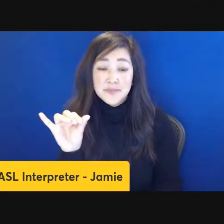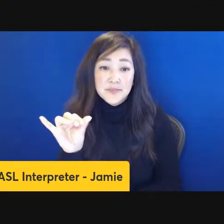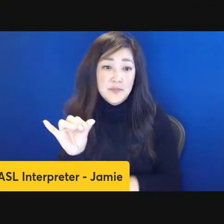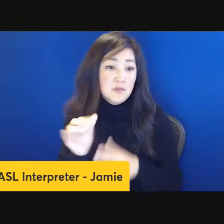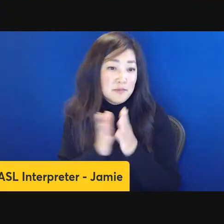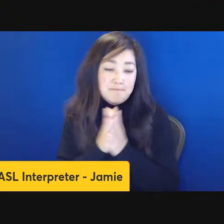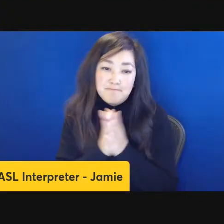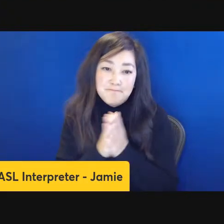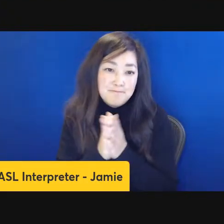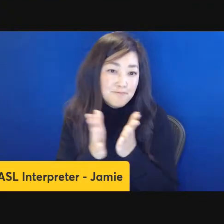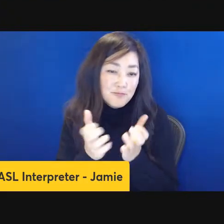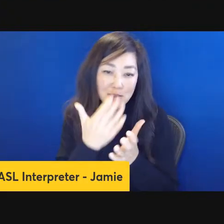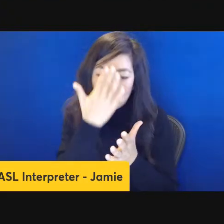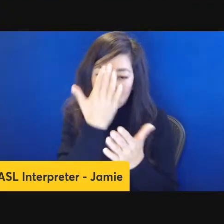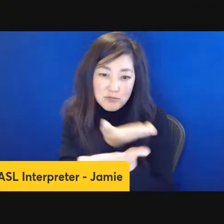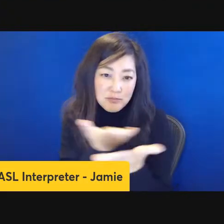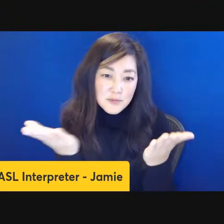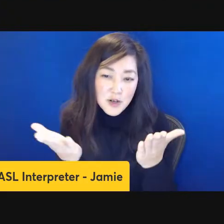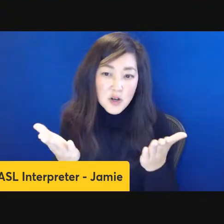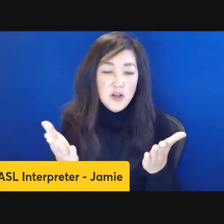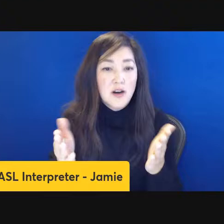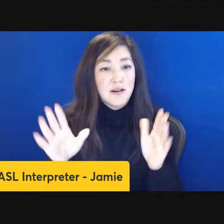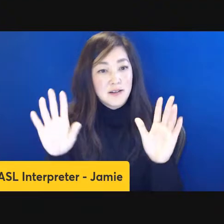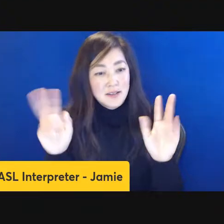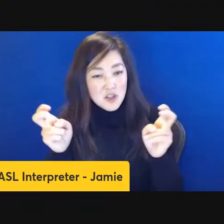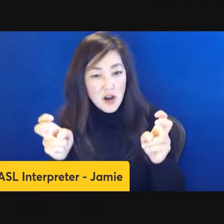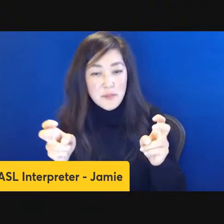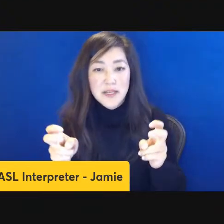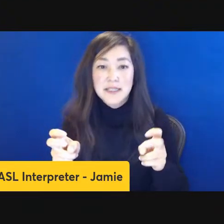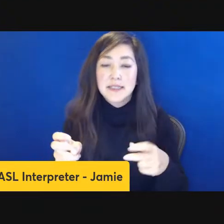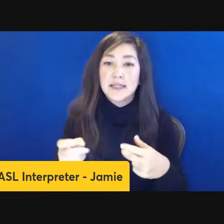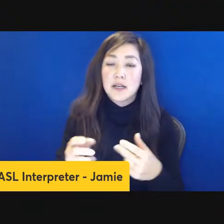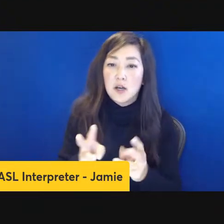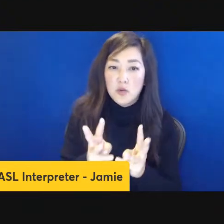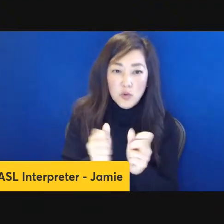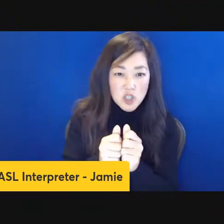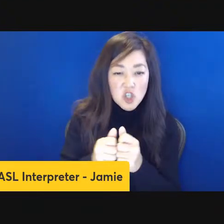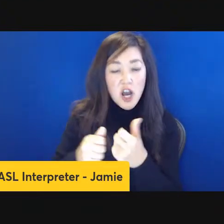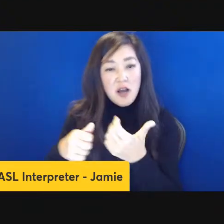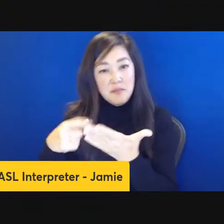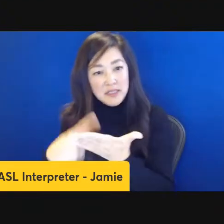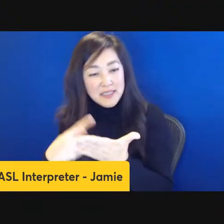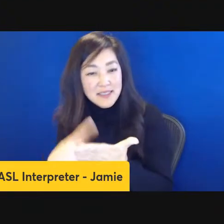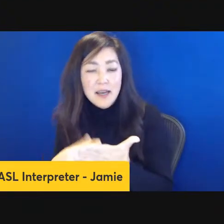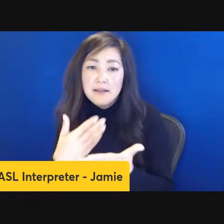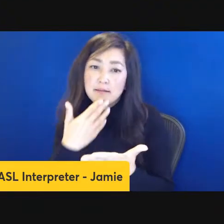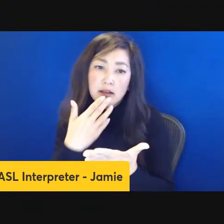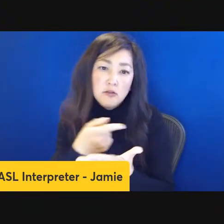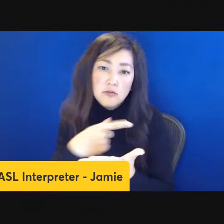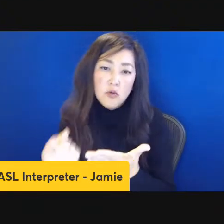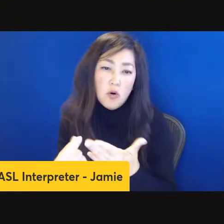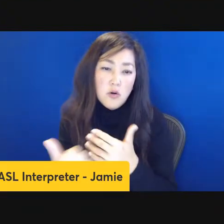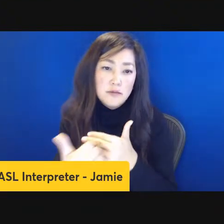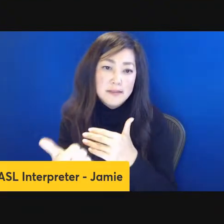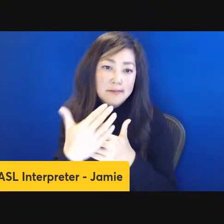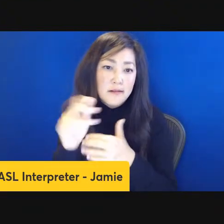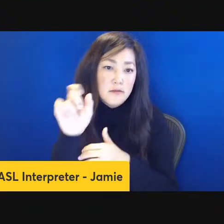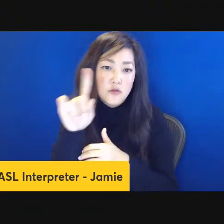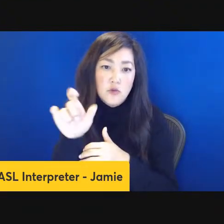hear from you on this topic at these sessions and in between. And thank you to those who've submitted questions about